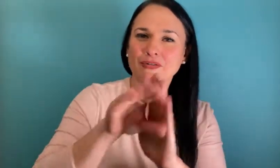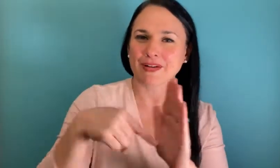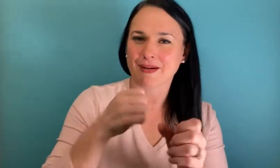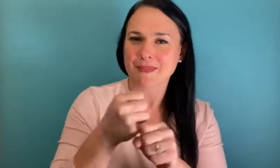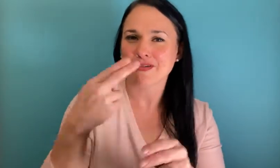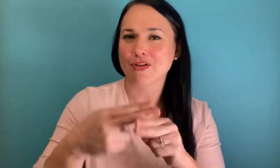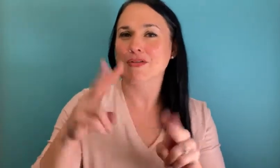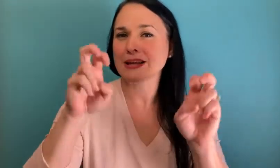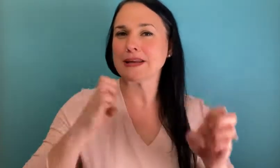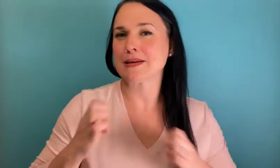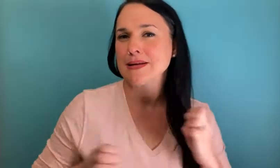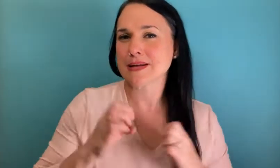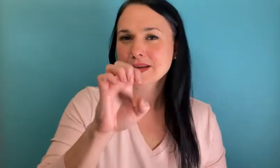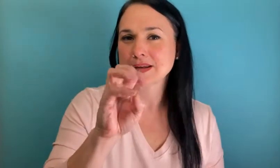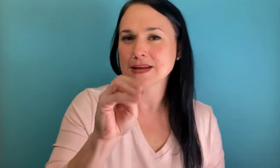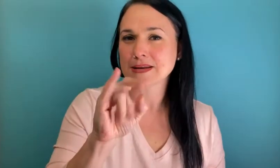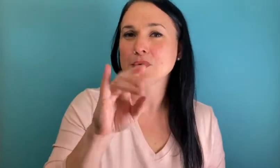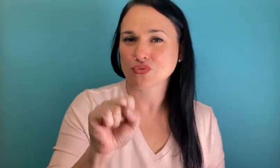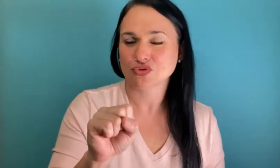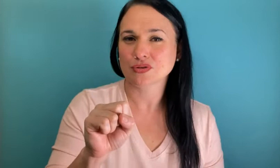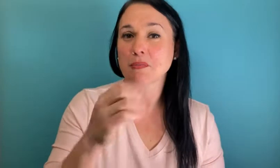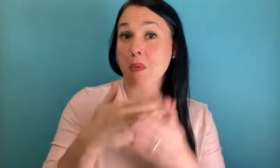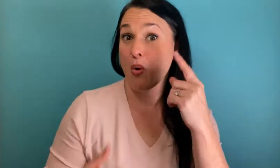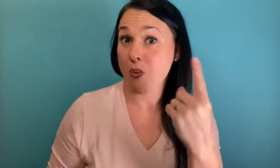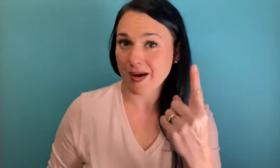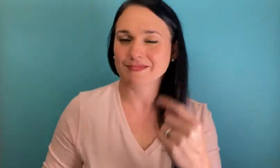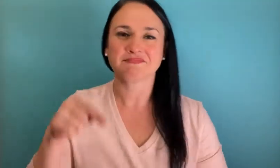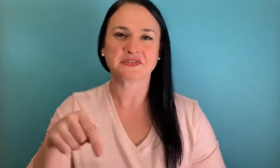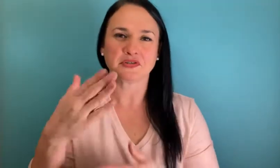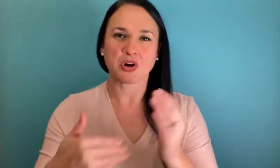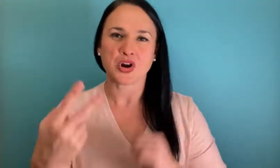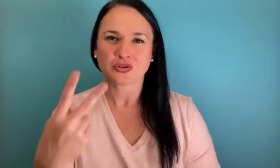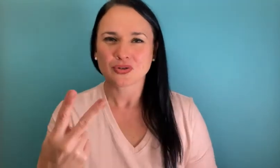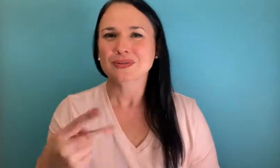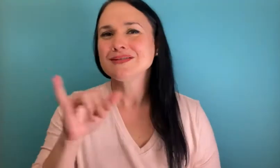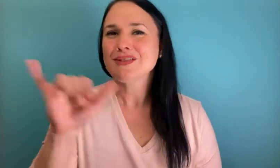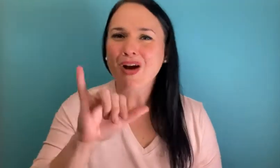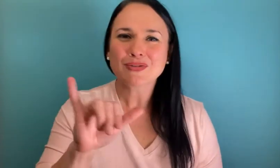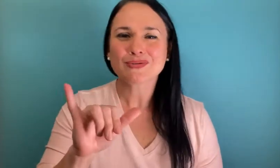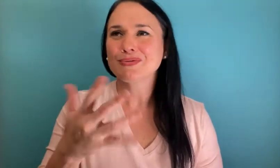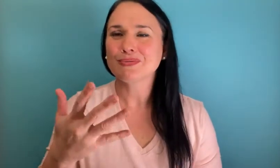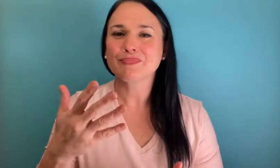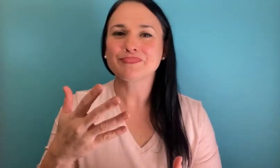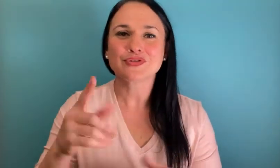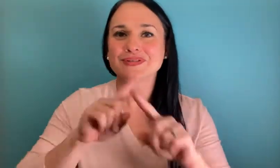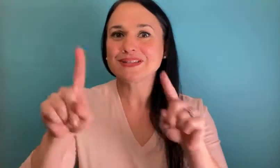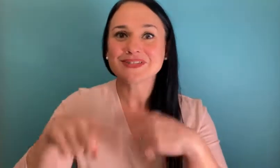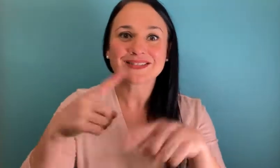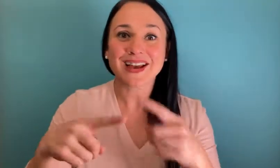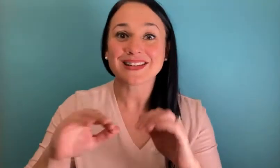part of another video that I made called Emotions, Part 1. And this is Part 2. And also,